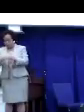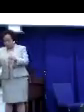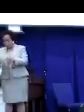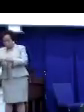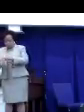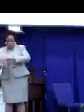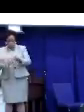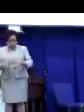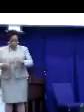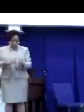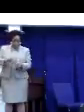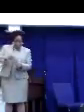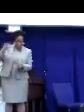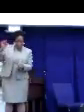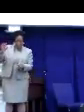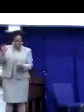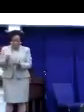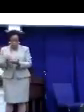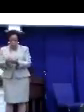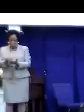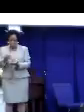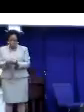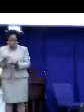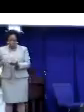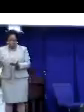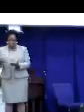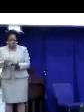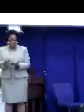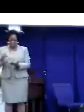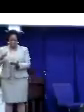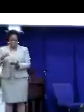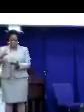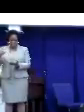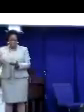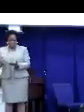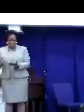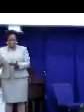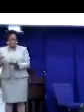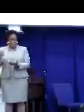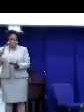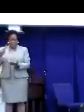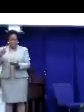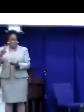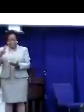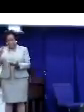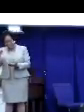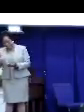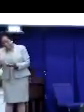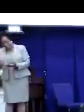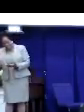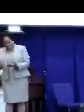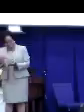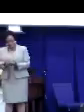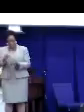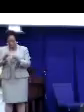off of it, you will find you got more seeds in there. More seeds on that. Oh, more kernel. You want to use kernel? Okay. You got more kernel. I